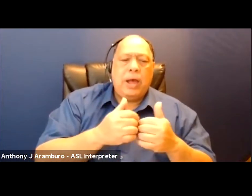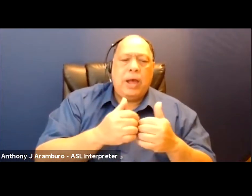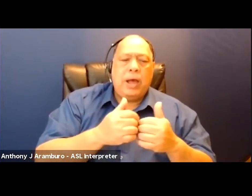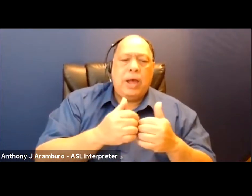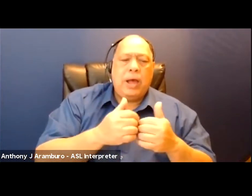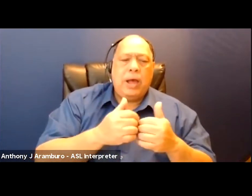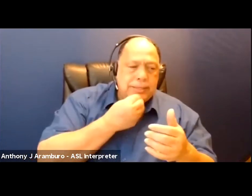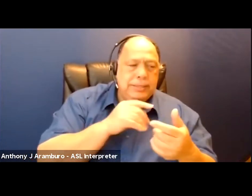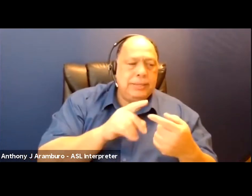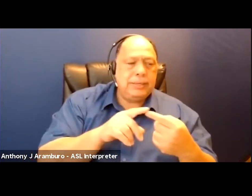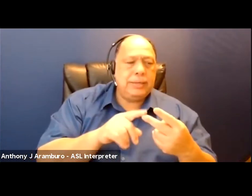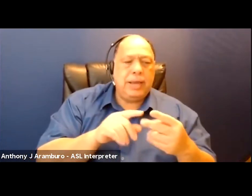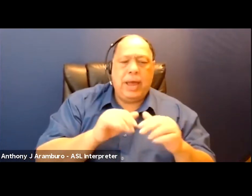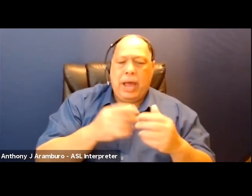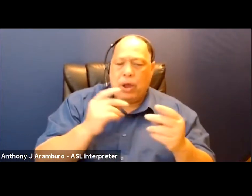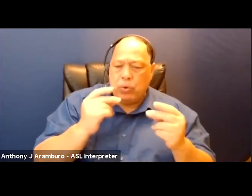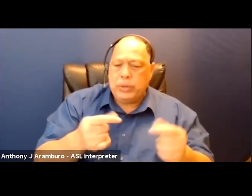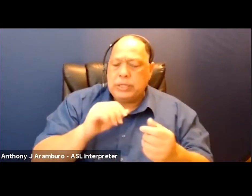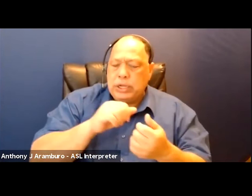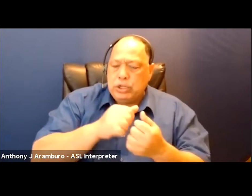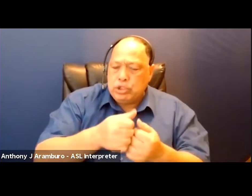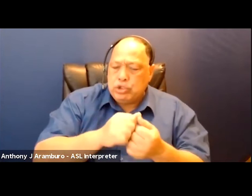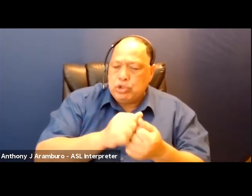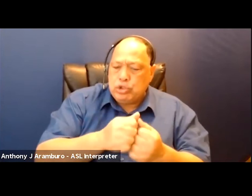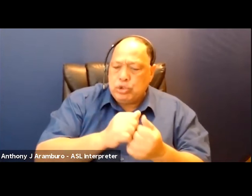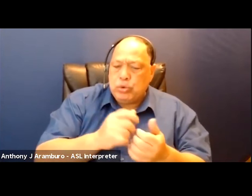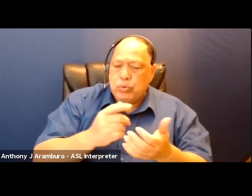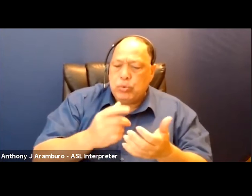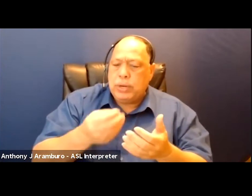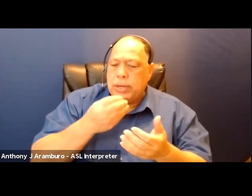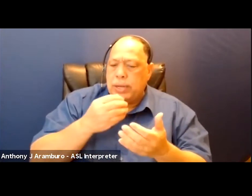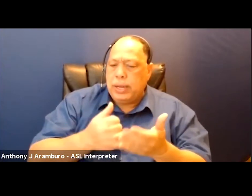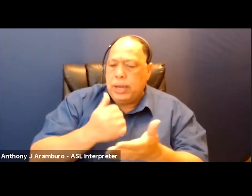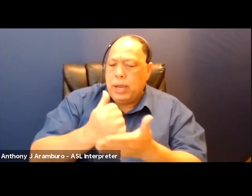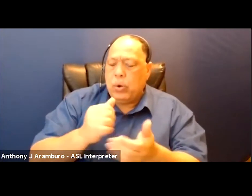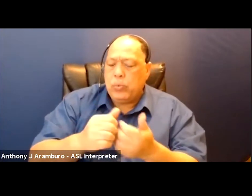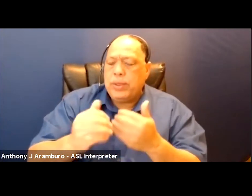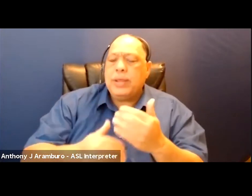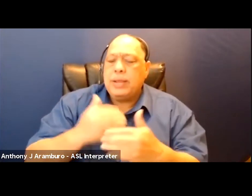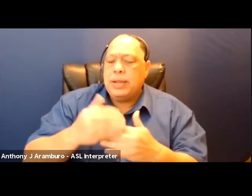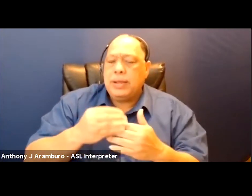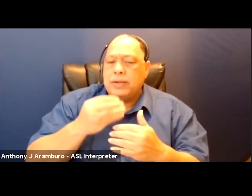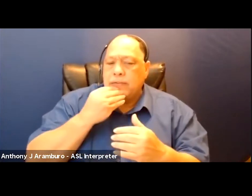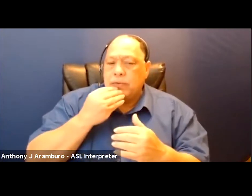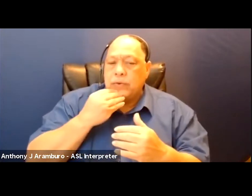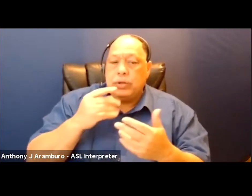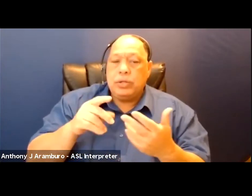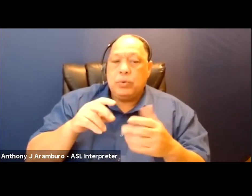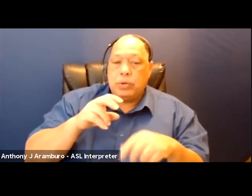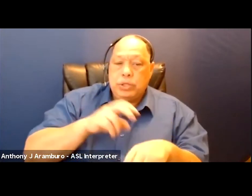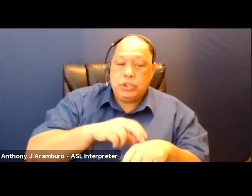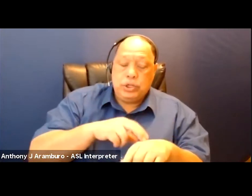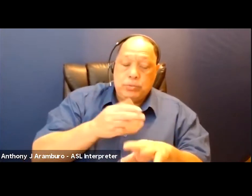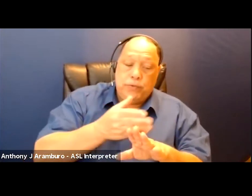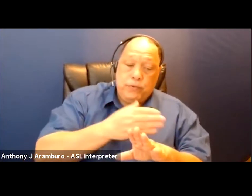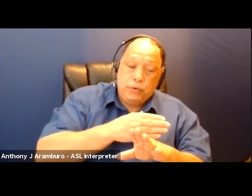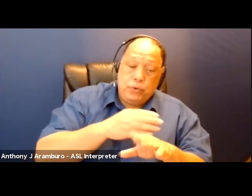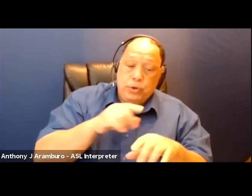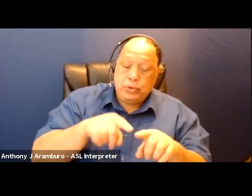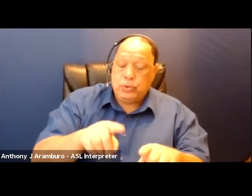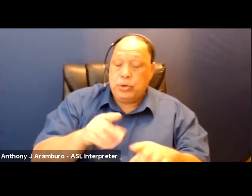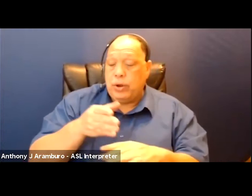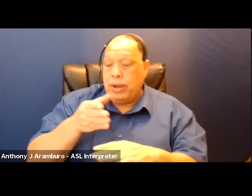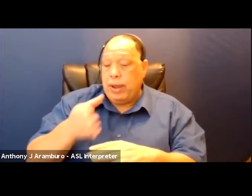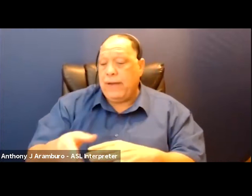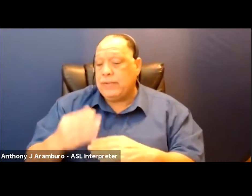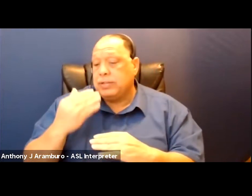eat? How quickly did they chew and want help with the next bite of food? Did they want their potato chips before, during, or after